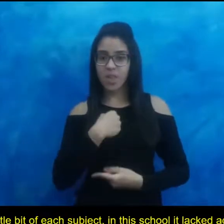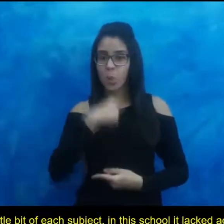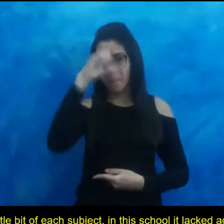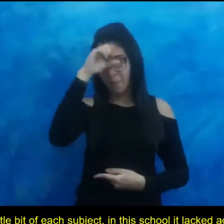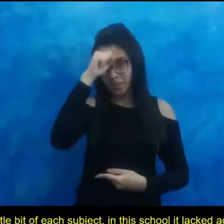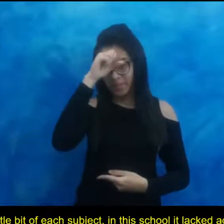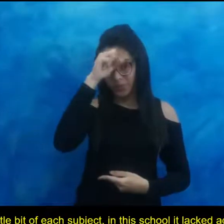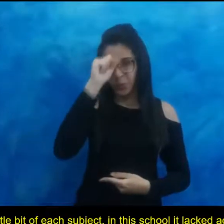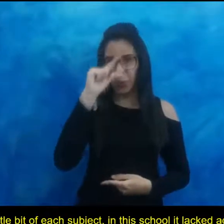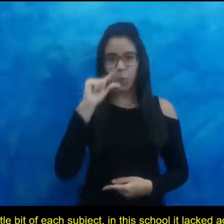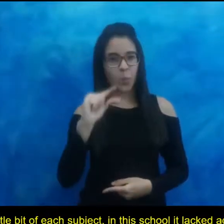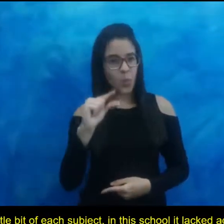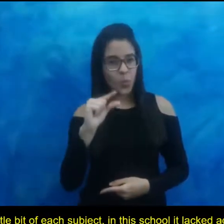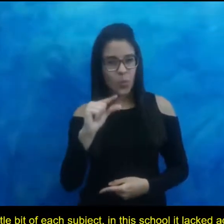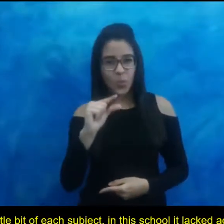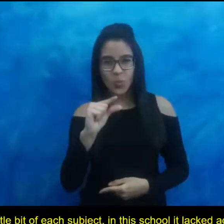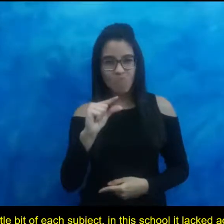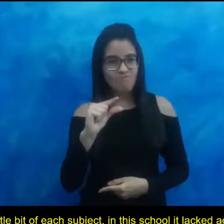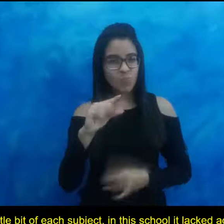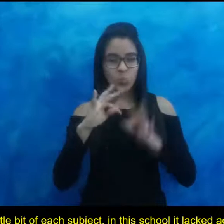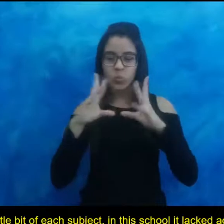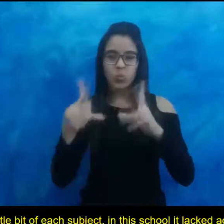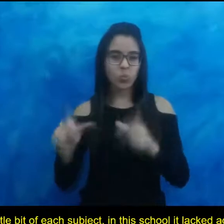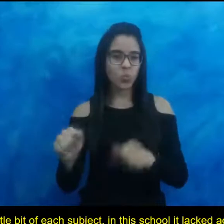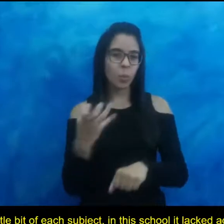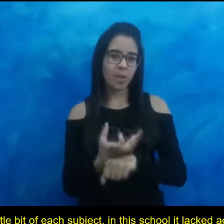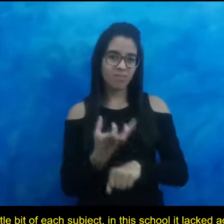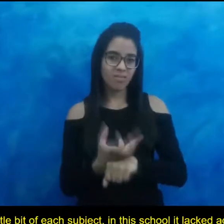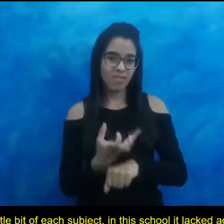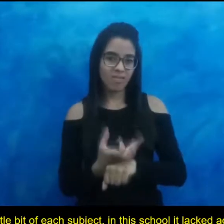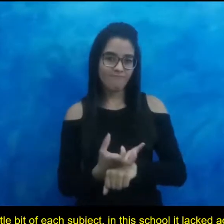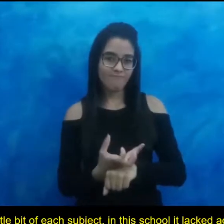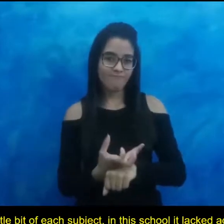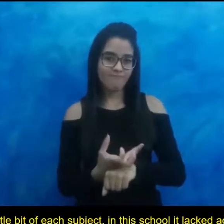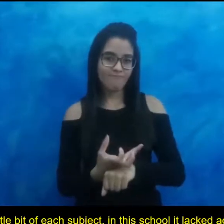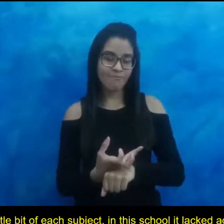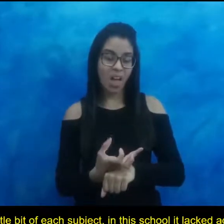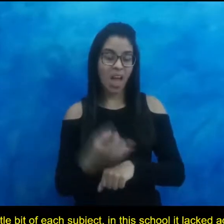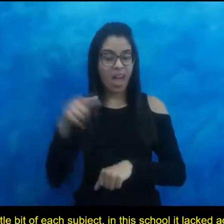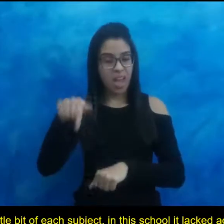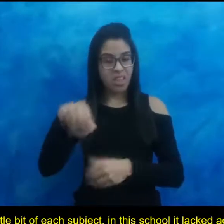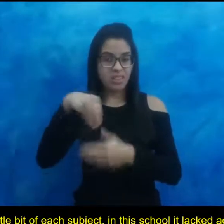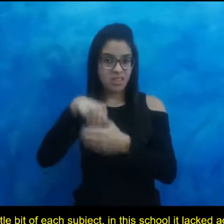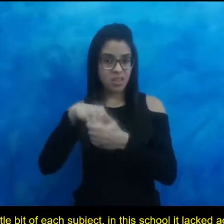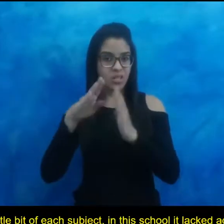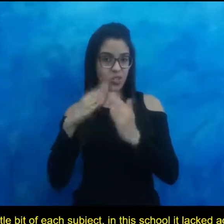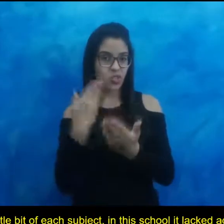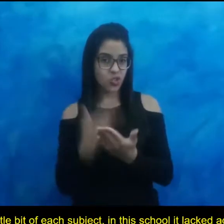bigger size, there was no accessibility, and so I had